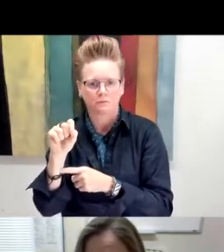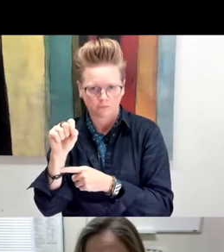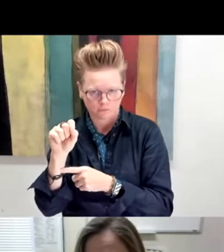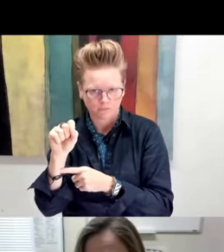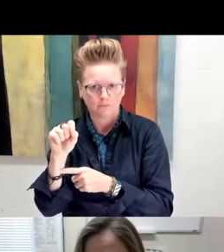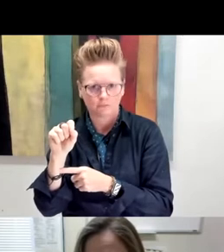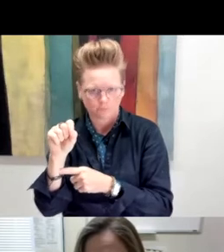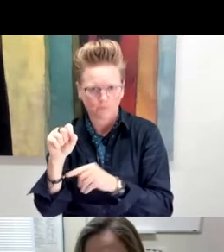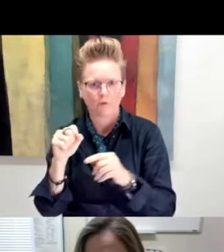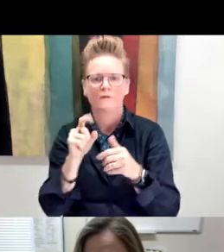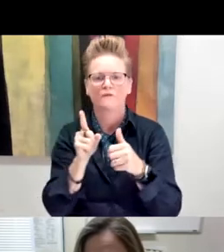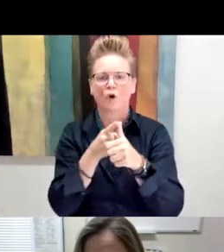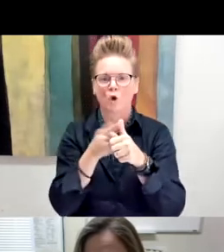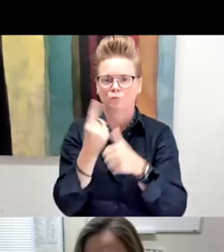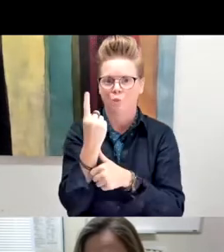videos